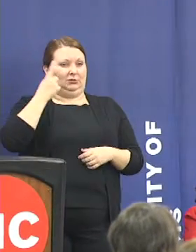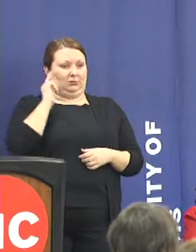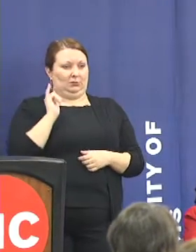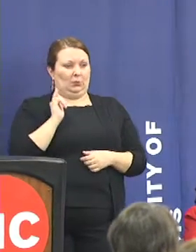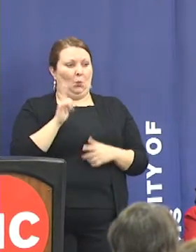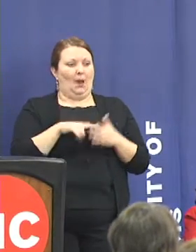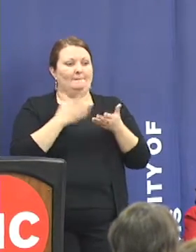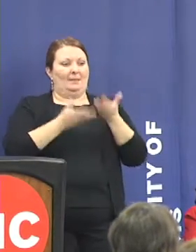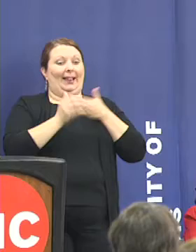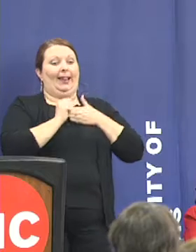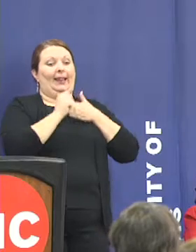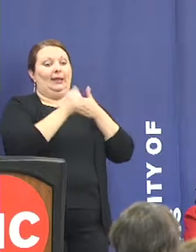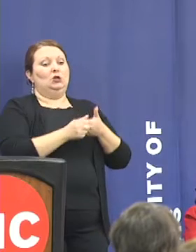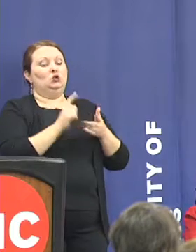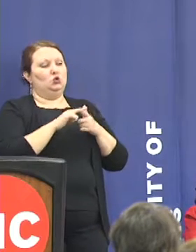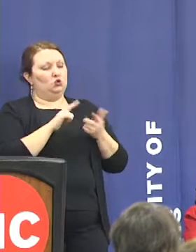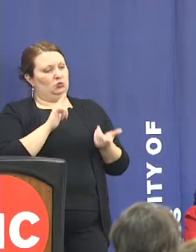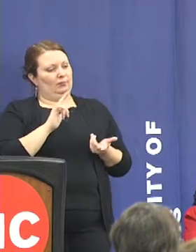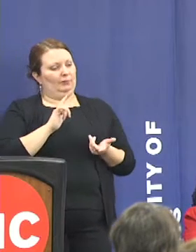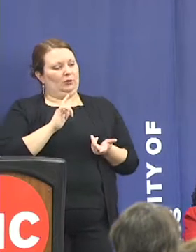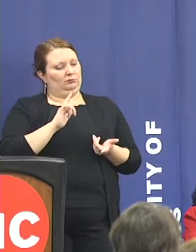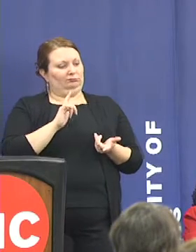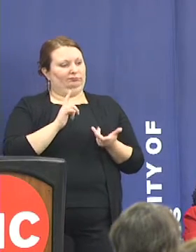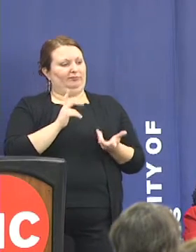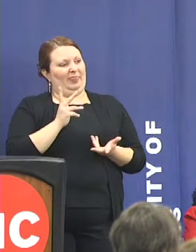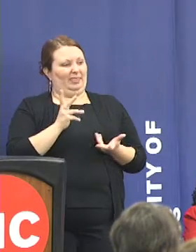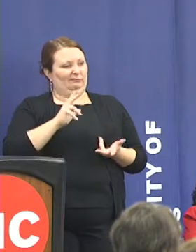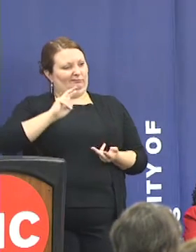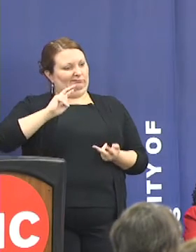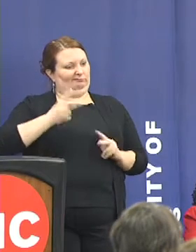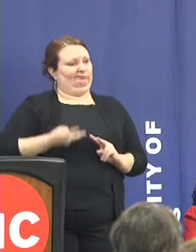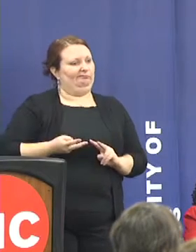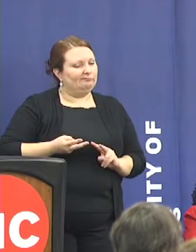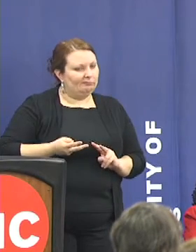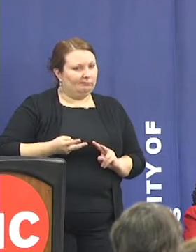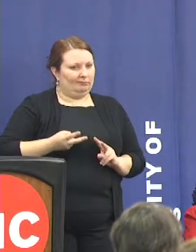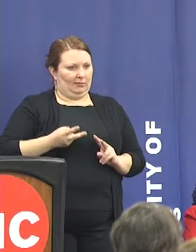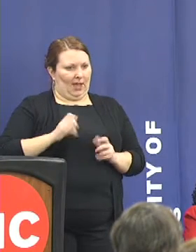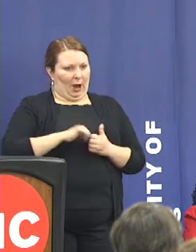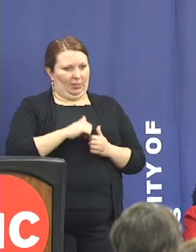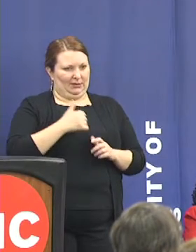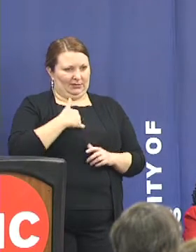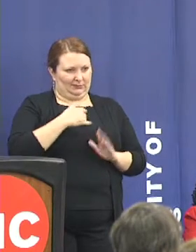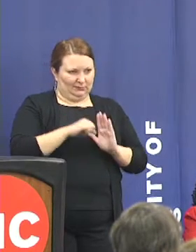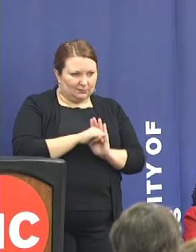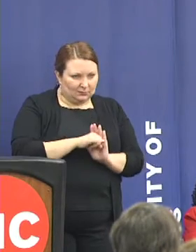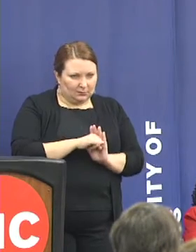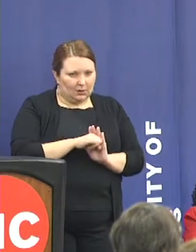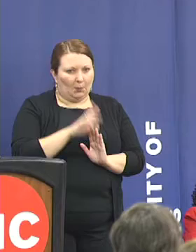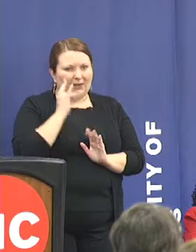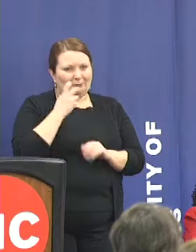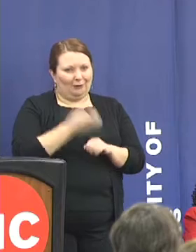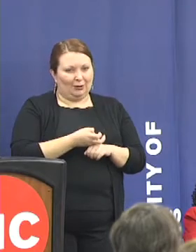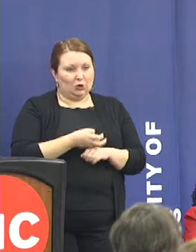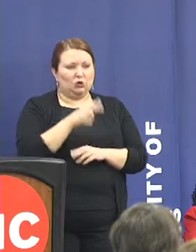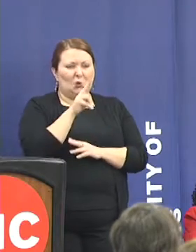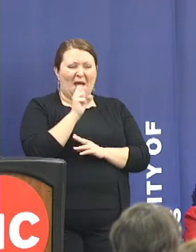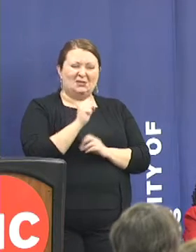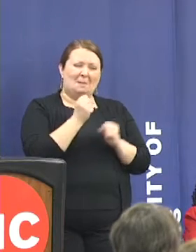understand what may be leading to these conflations, and that and why it's so hard, because the U.S.